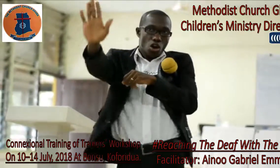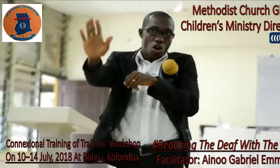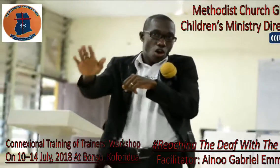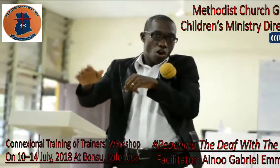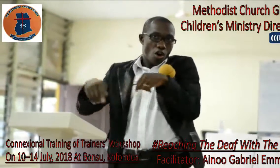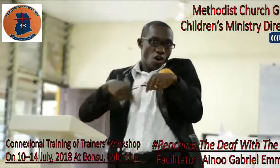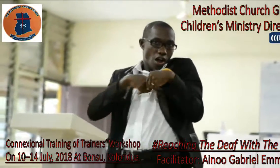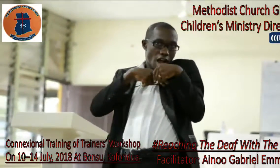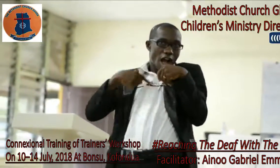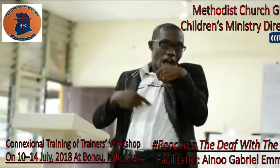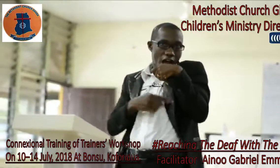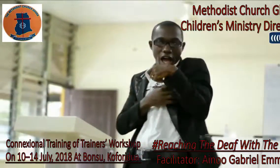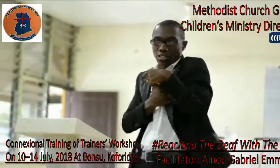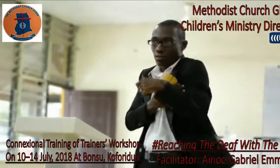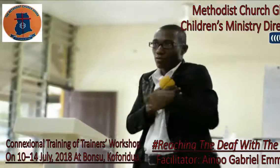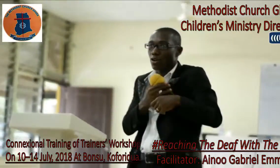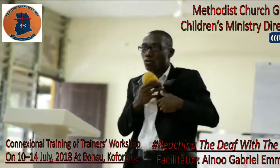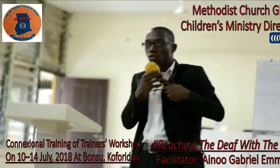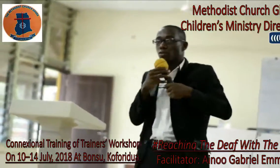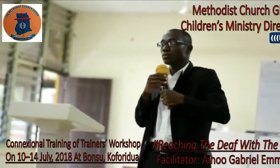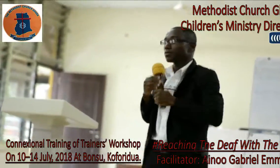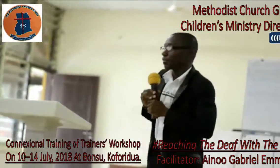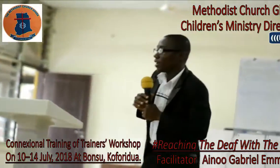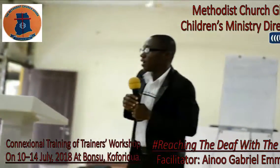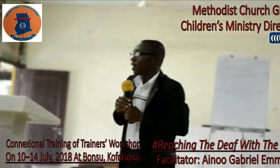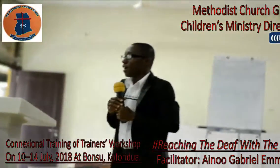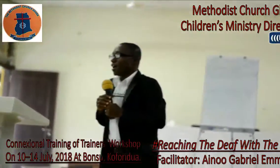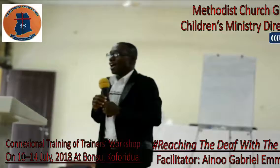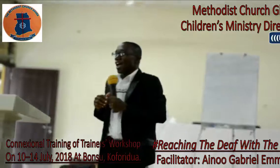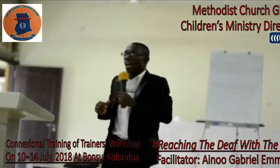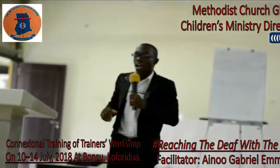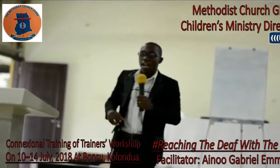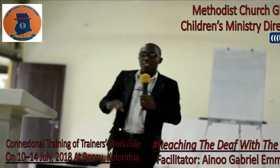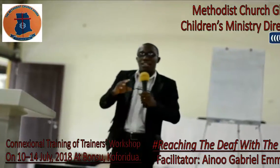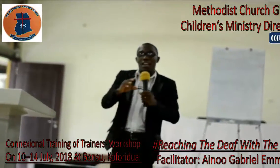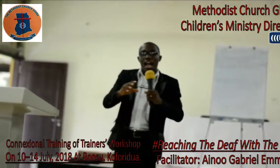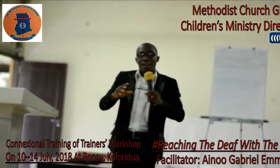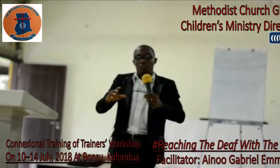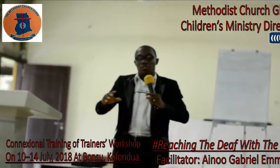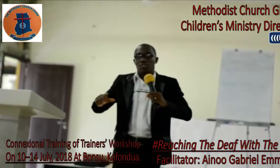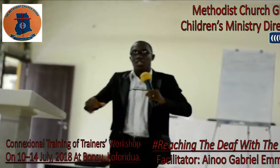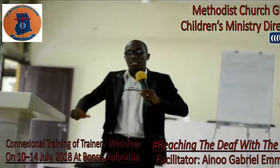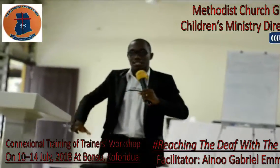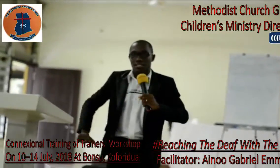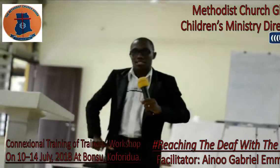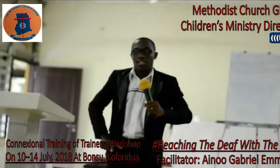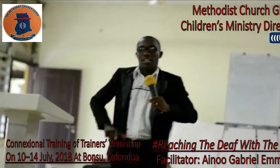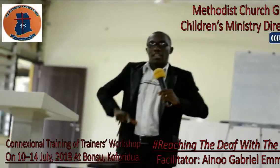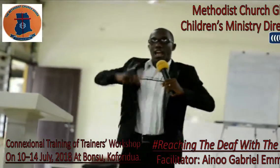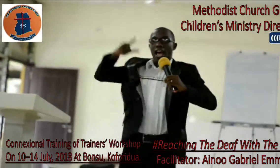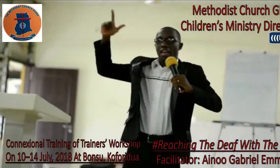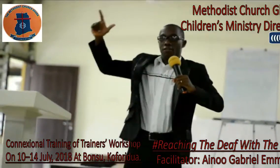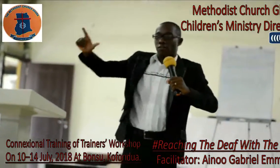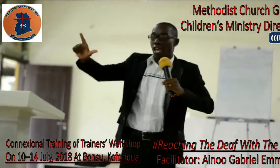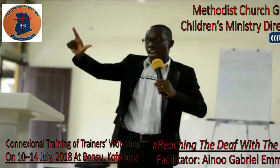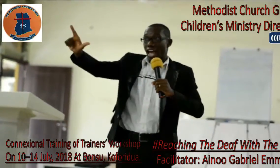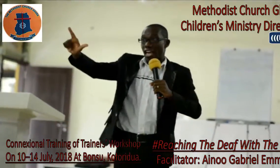your heart. Very good. And lives. This is life. And